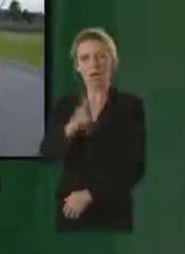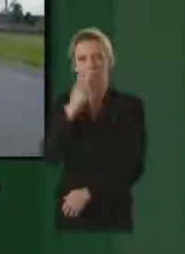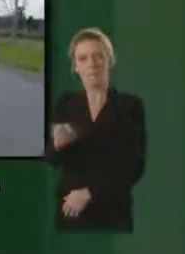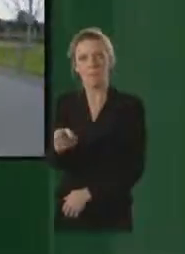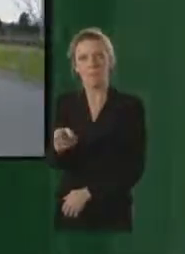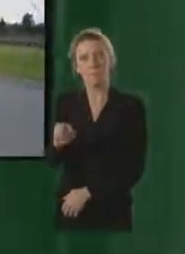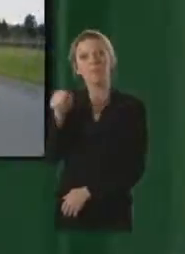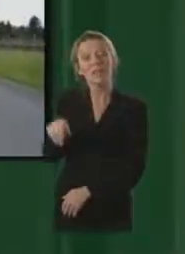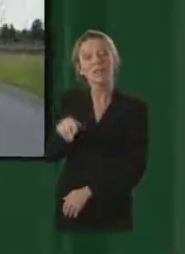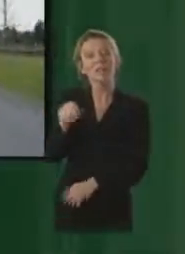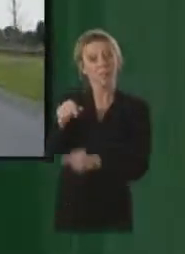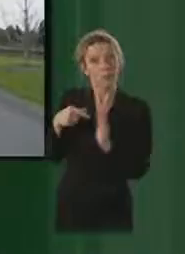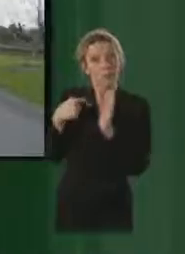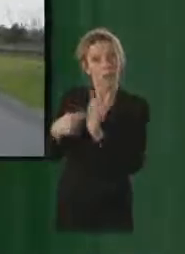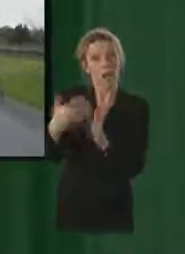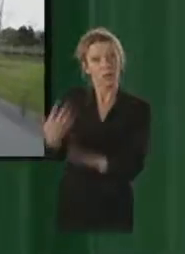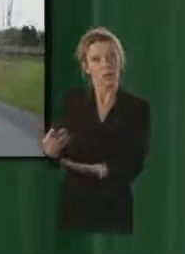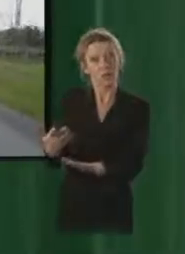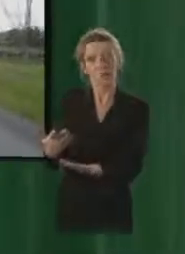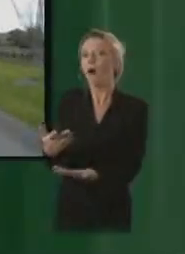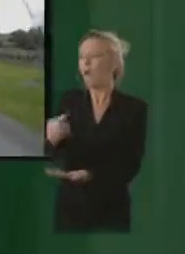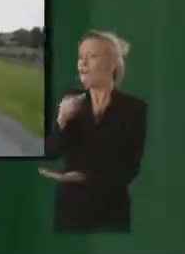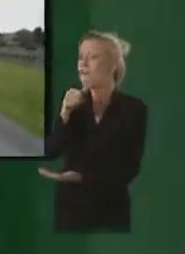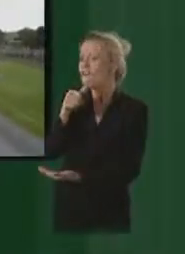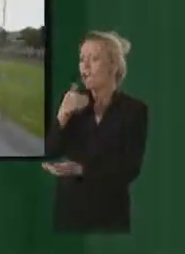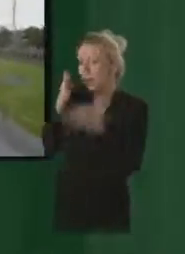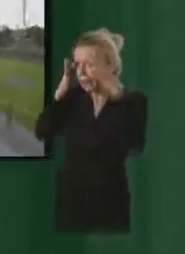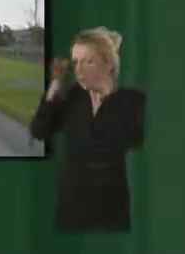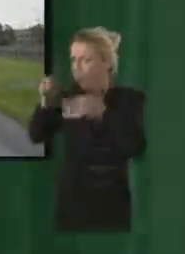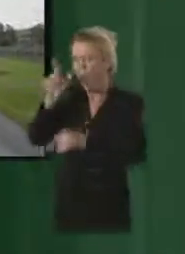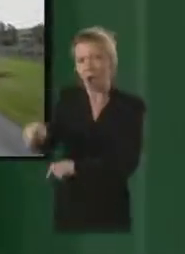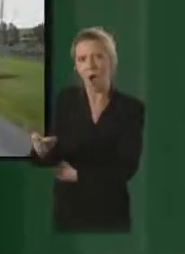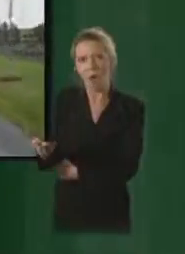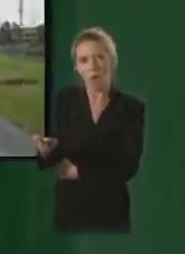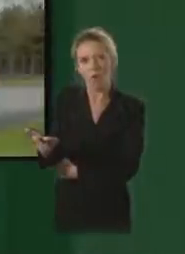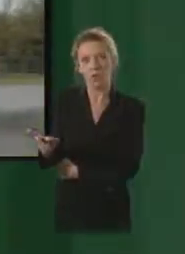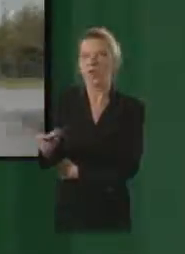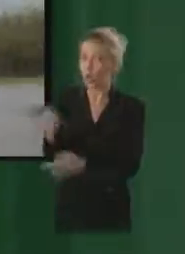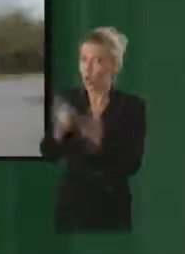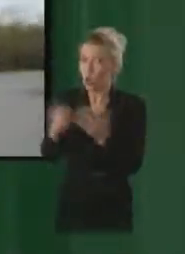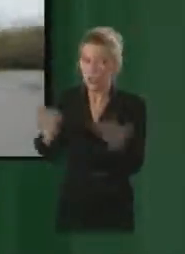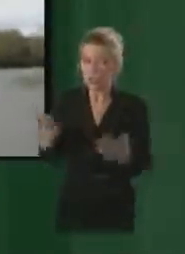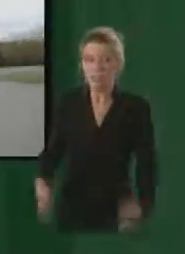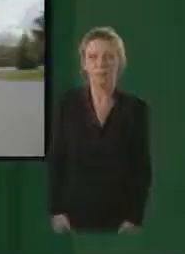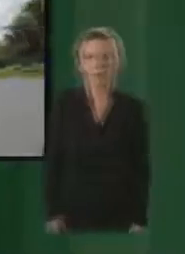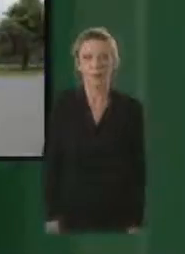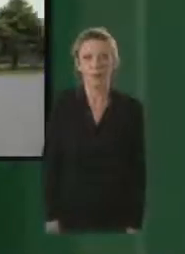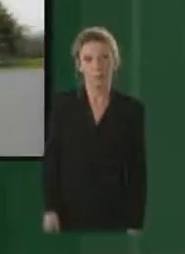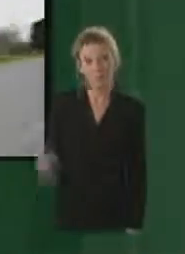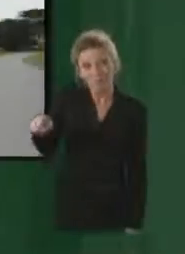At Mazda they pay more than the usual amount of attention to the series and for a good reason. The new Mazda 3, like the